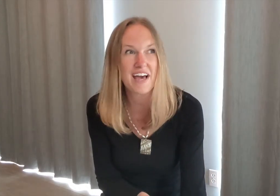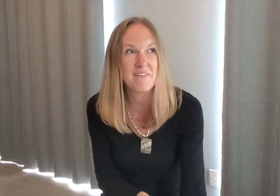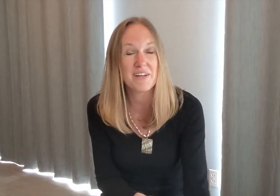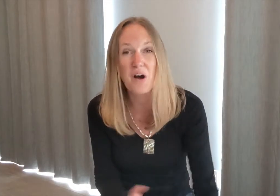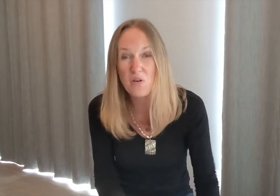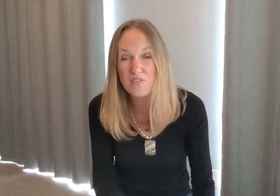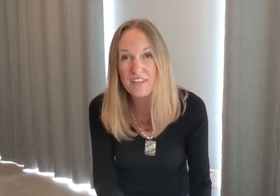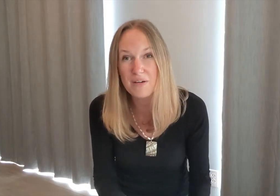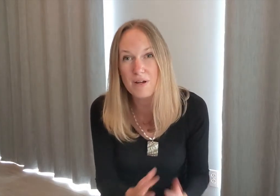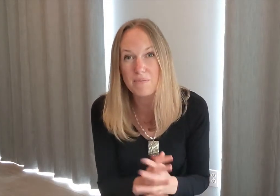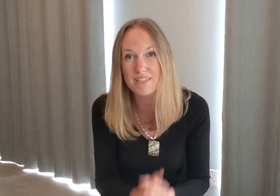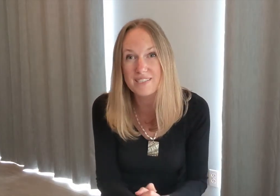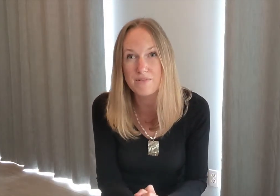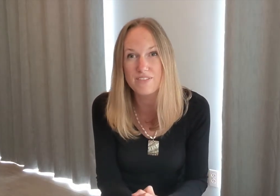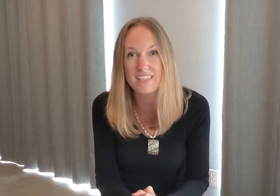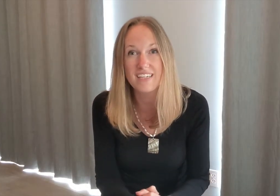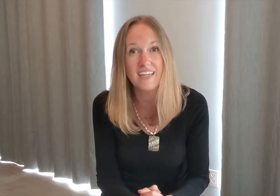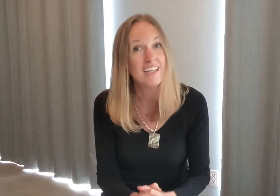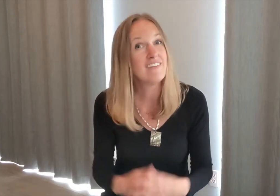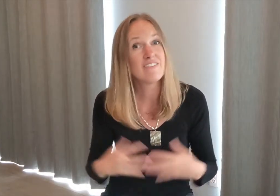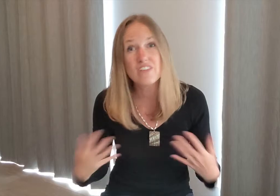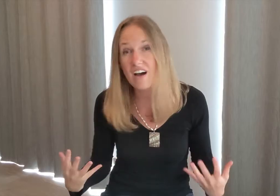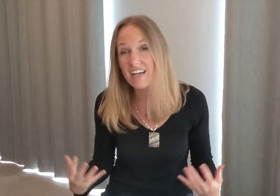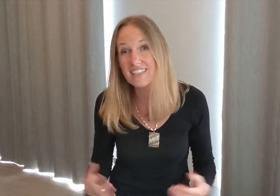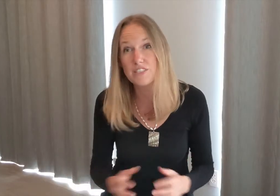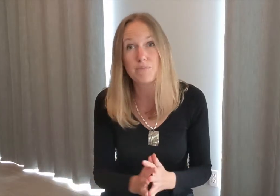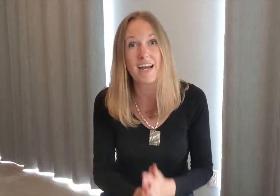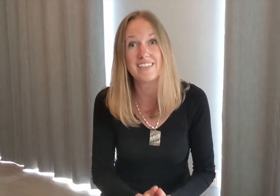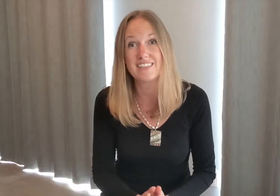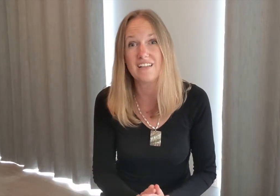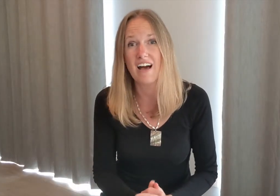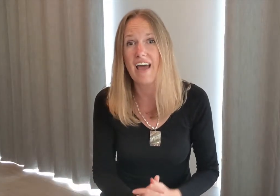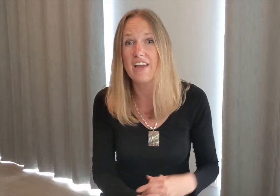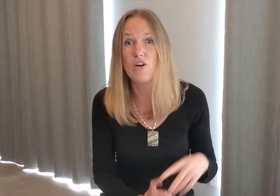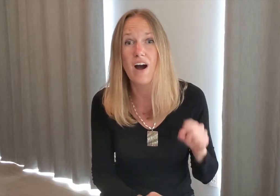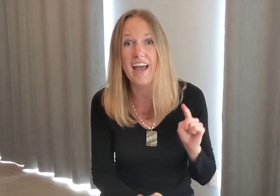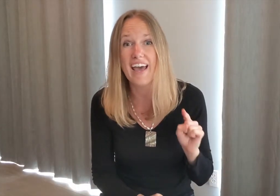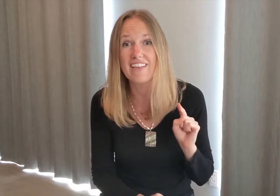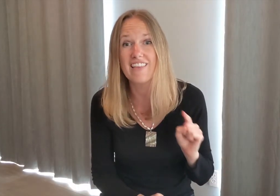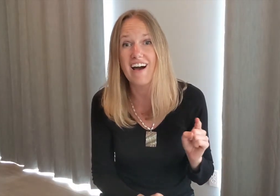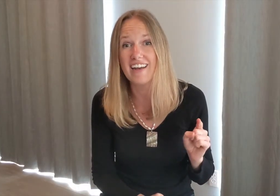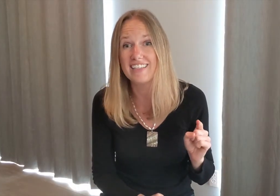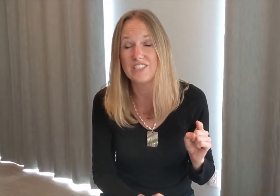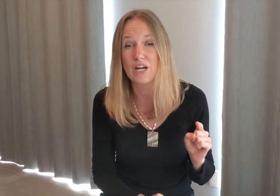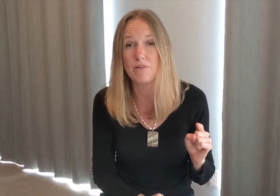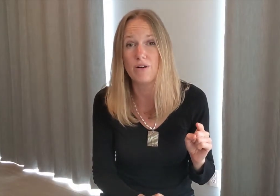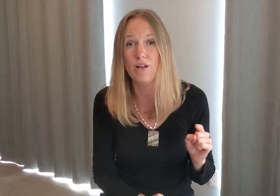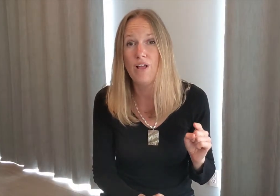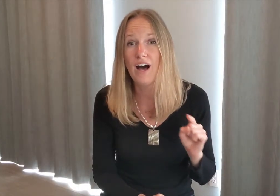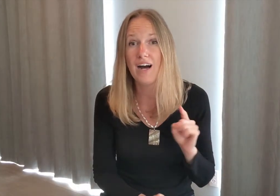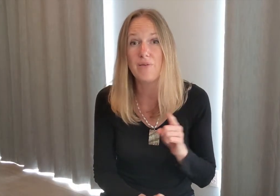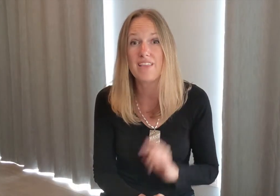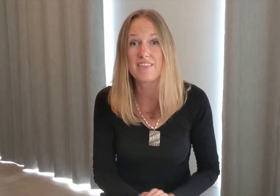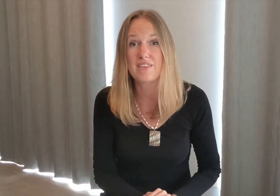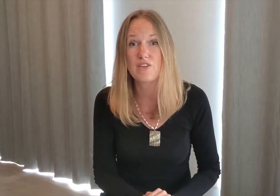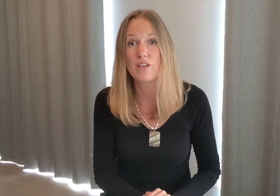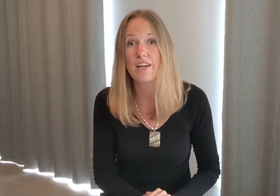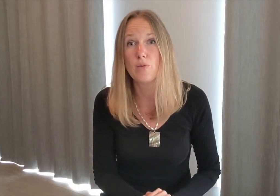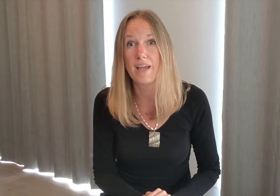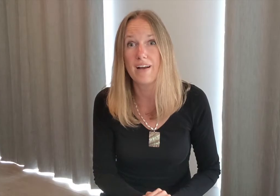one. Hopefully it went pretty smoothly. Not practice a lot. I know I had a lot of trouble with you light our way, God,